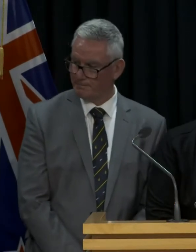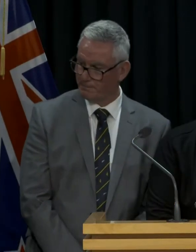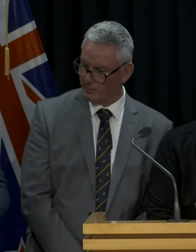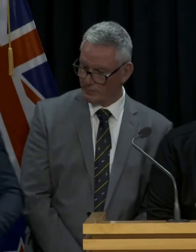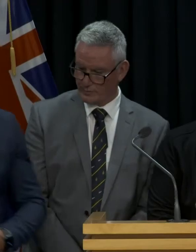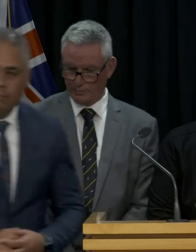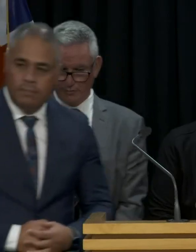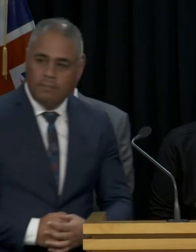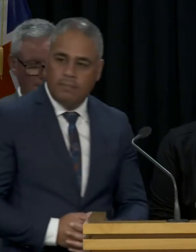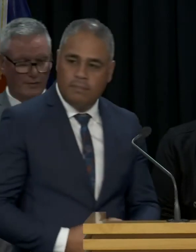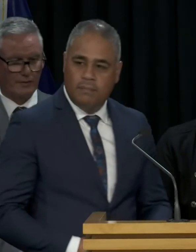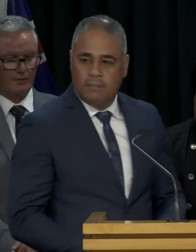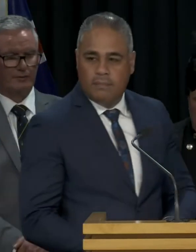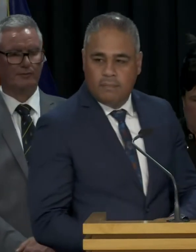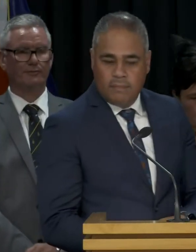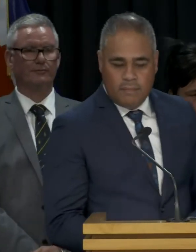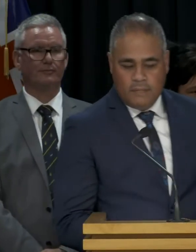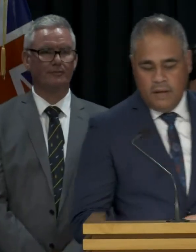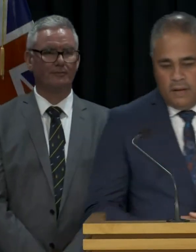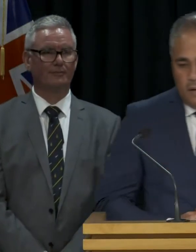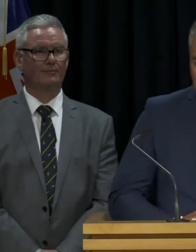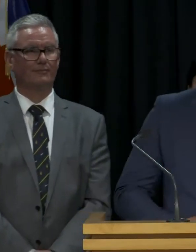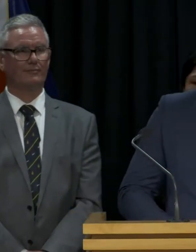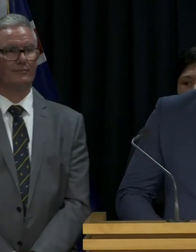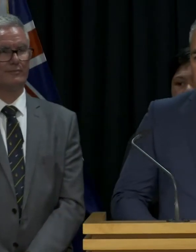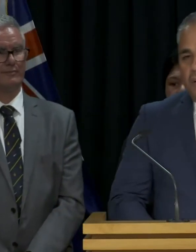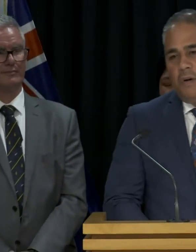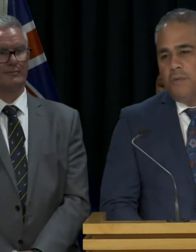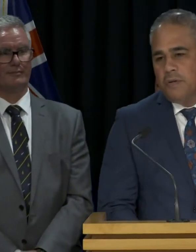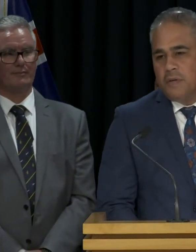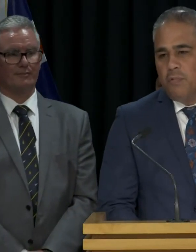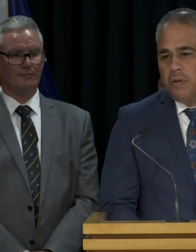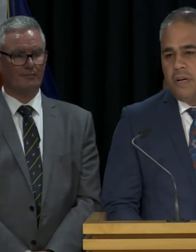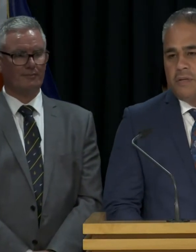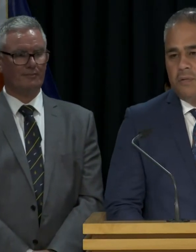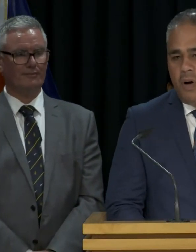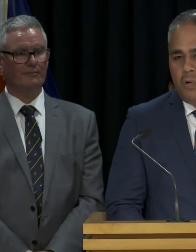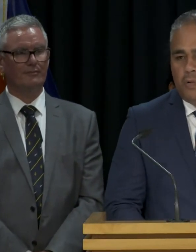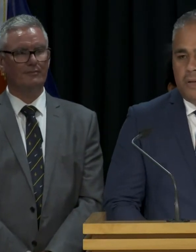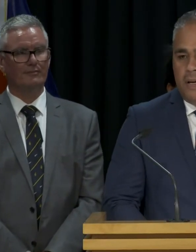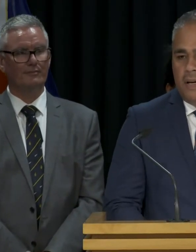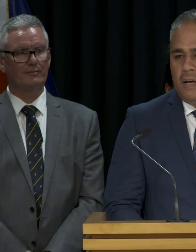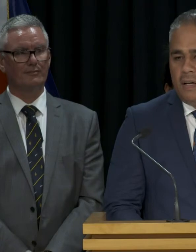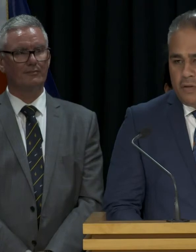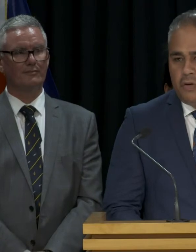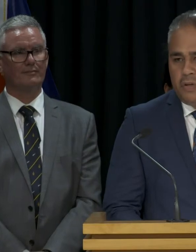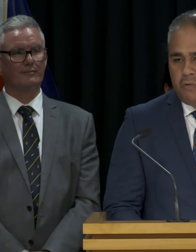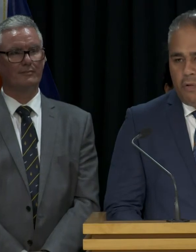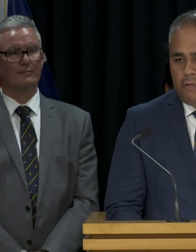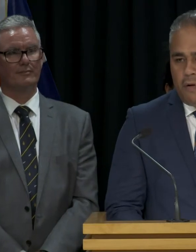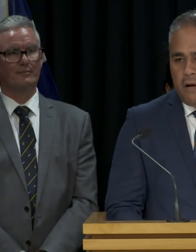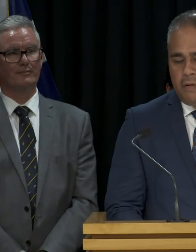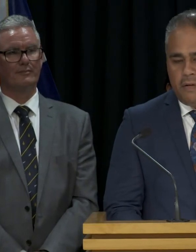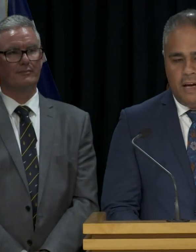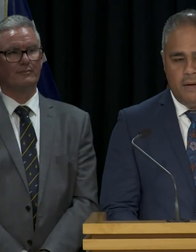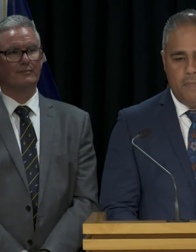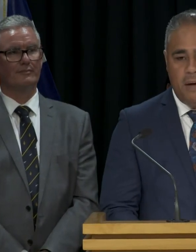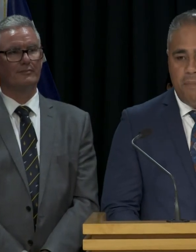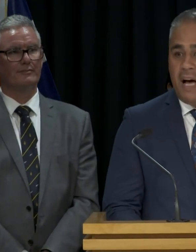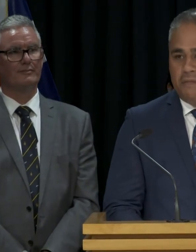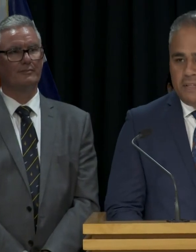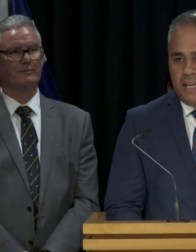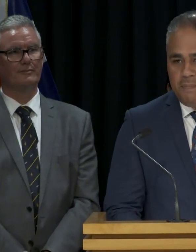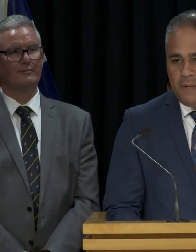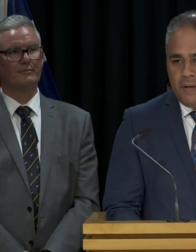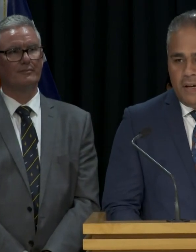Are you disappointed that you didn't get Minister for Health as you asked for? No, I'm not disappointed. I still hold an associate role for health.